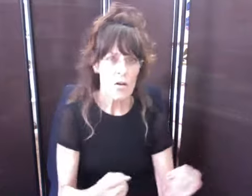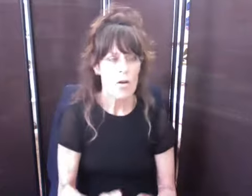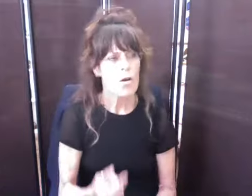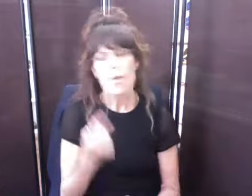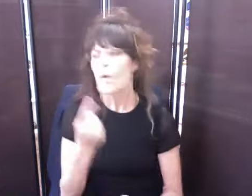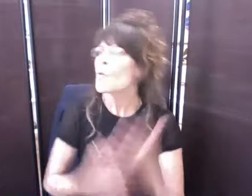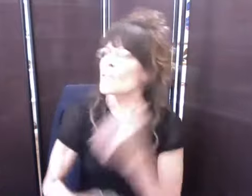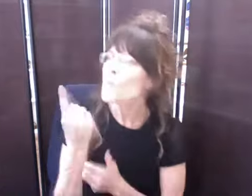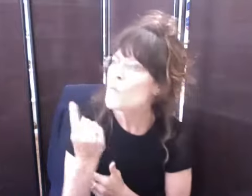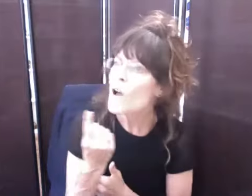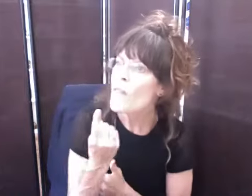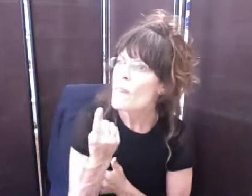have in common?